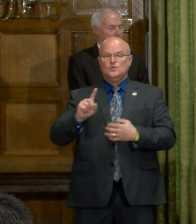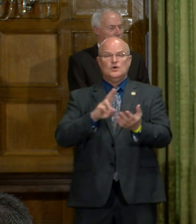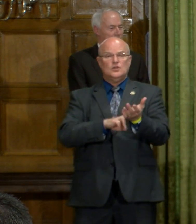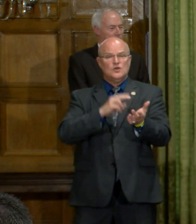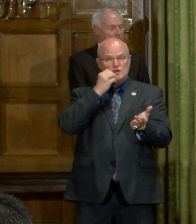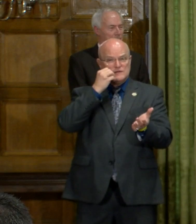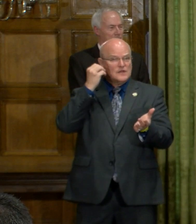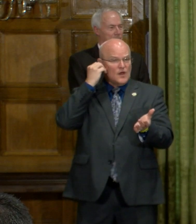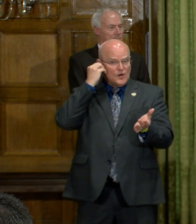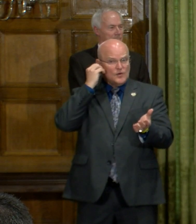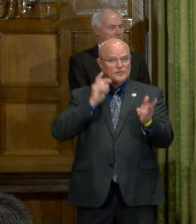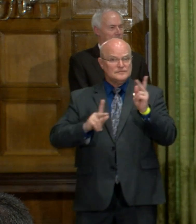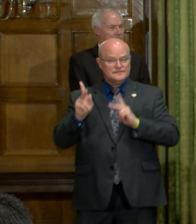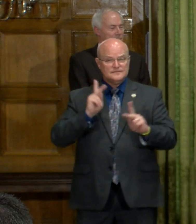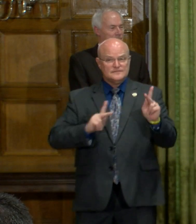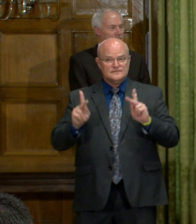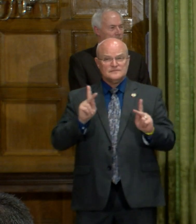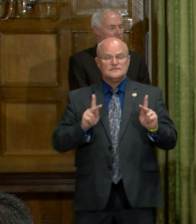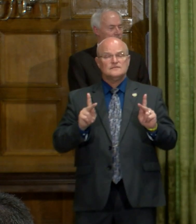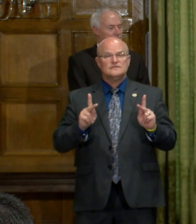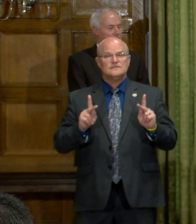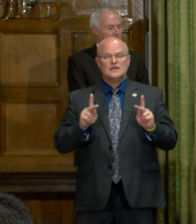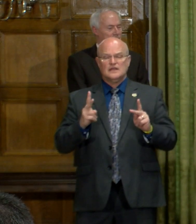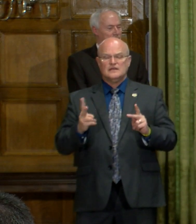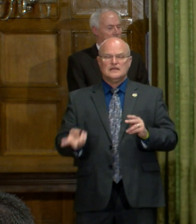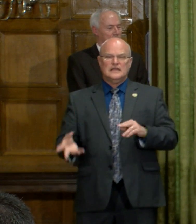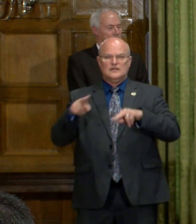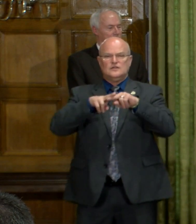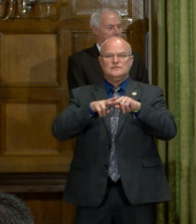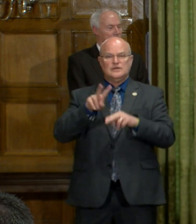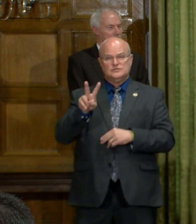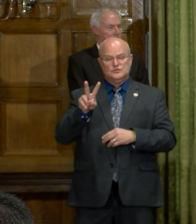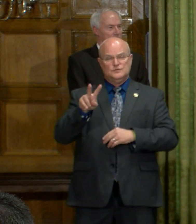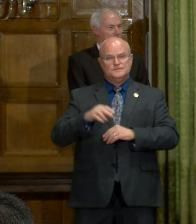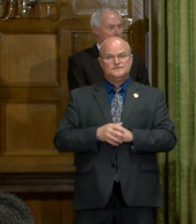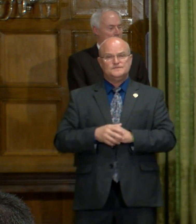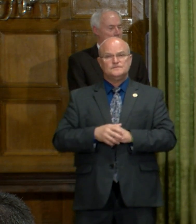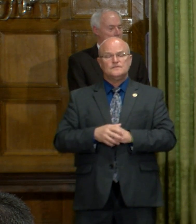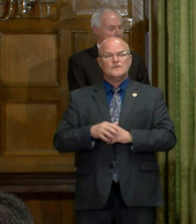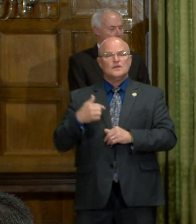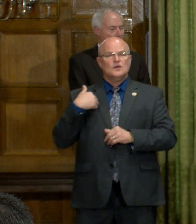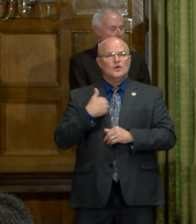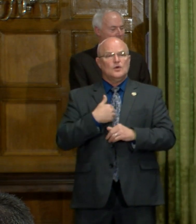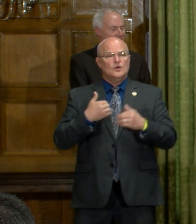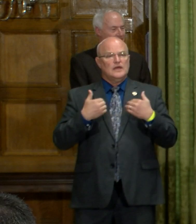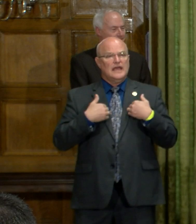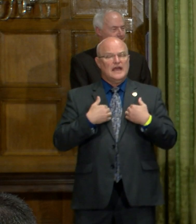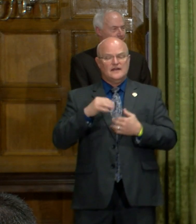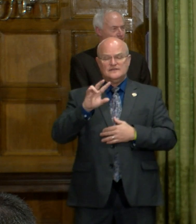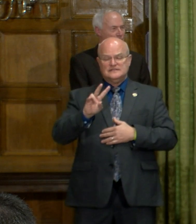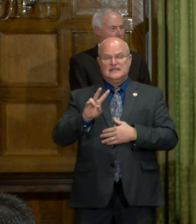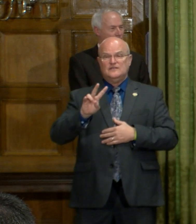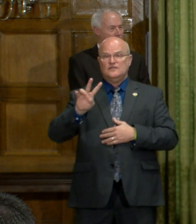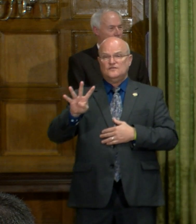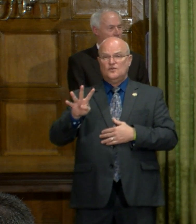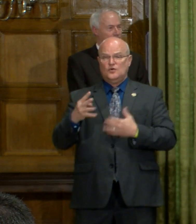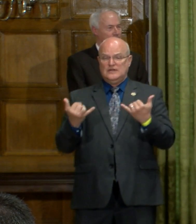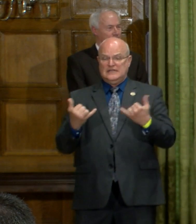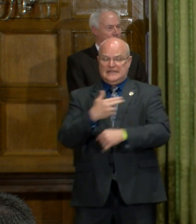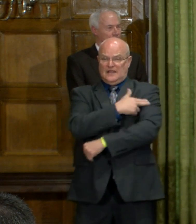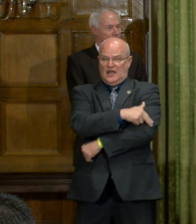nursing home residents. That's 2 more than yesterday. We have 74